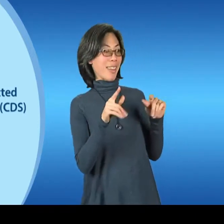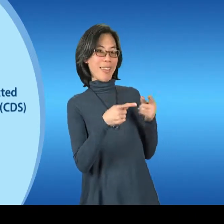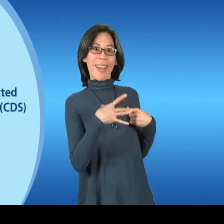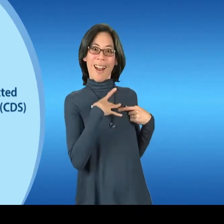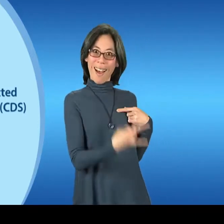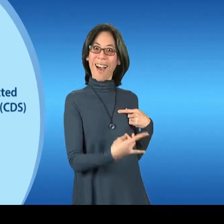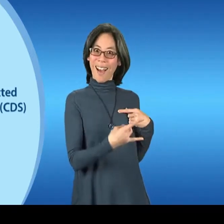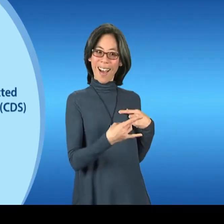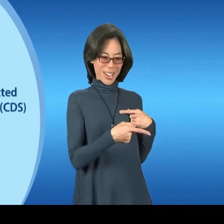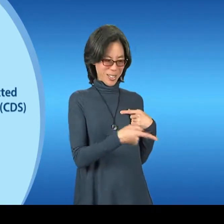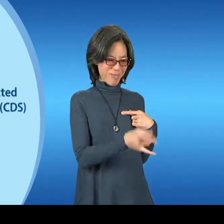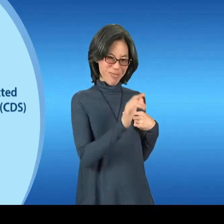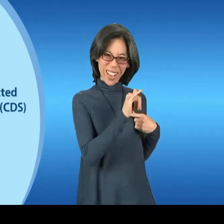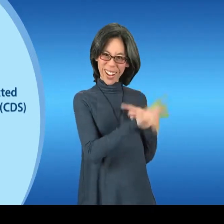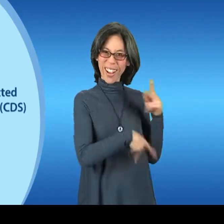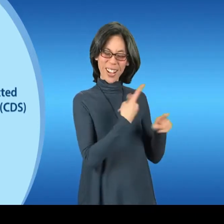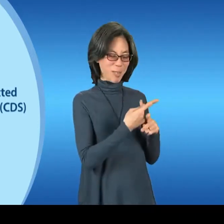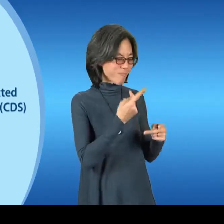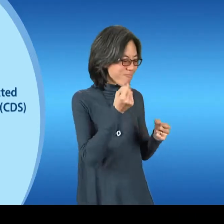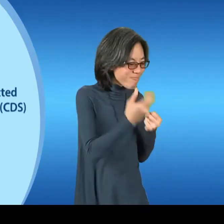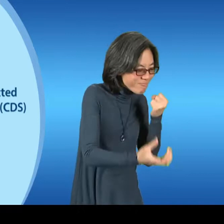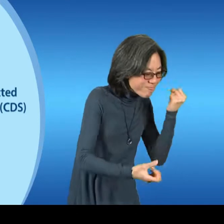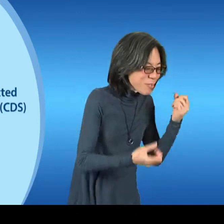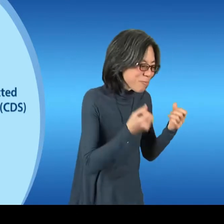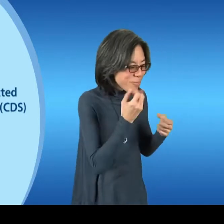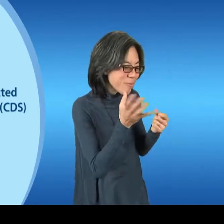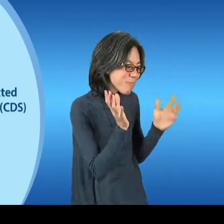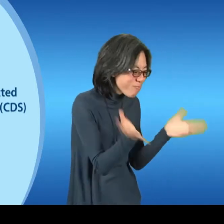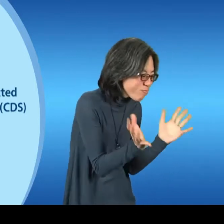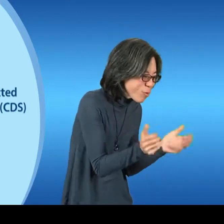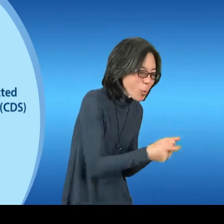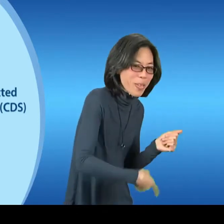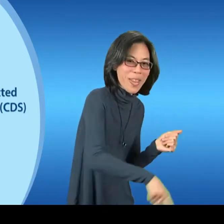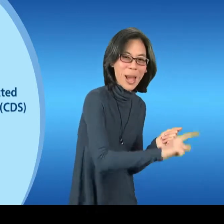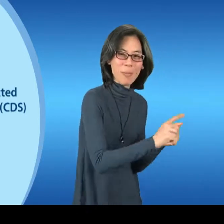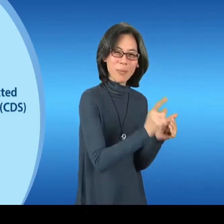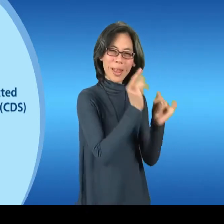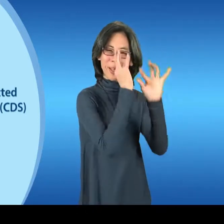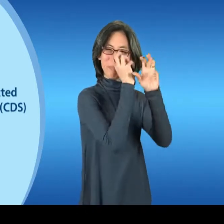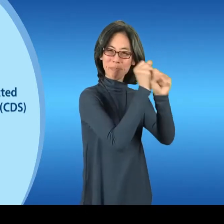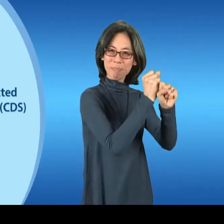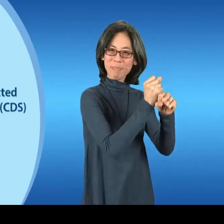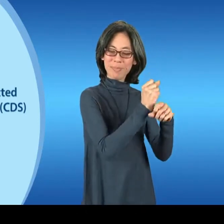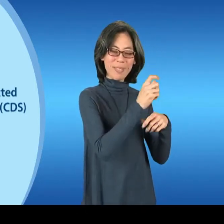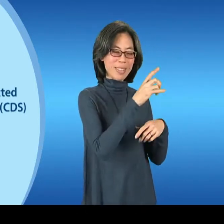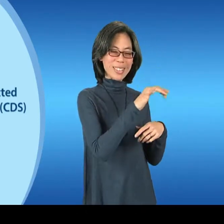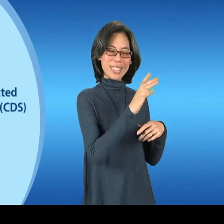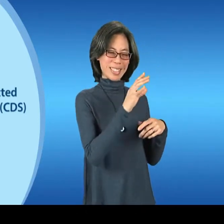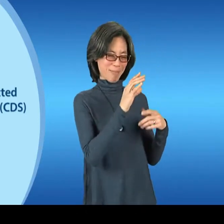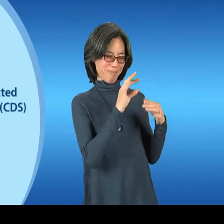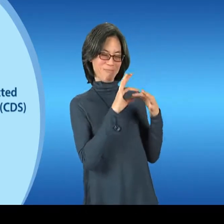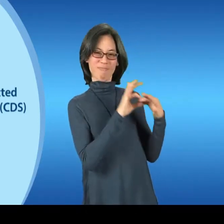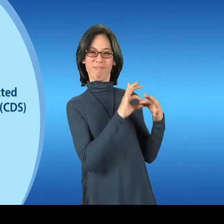And babies are attracted to that kind of language. They look longer, and this facilitates interaction between the parent and the